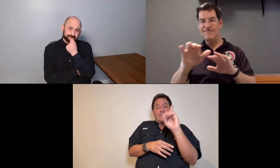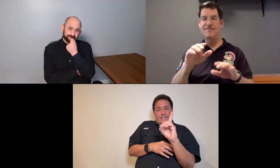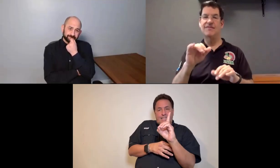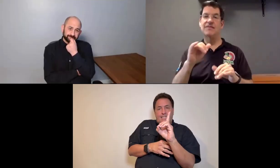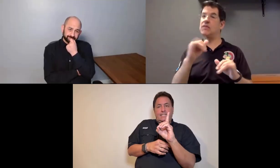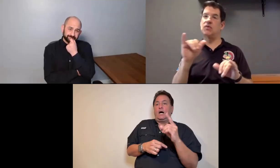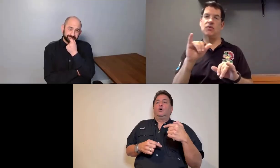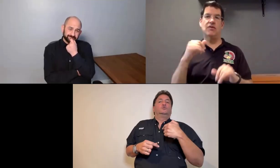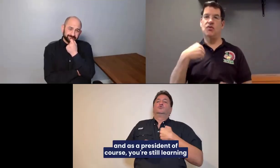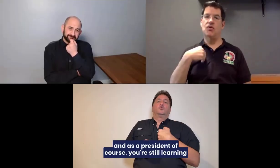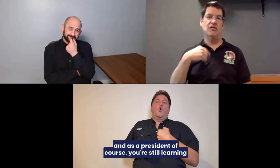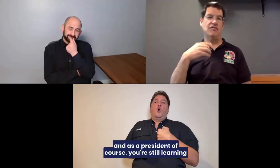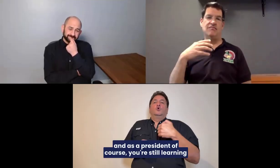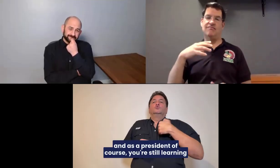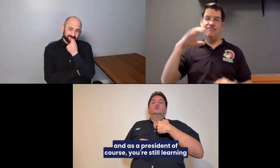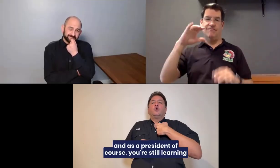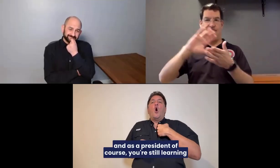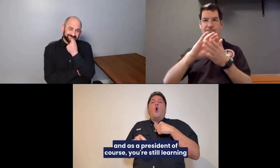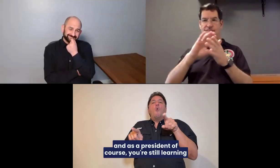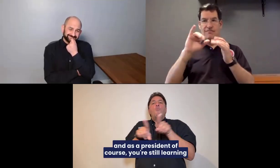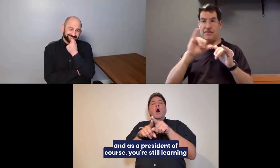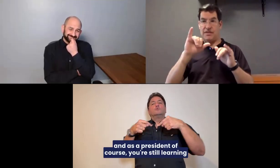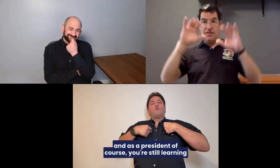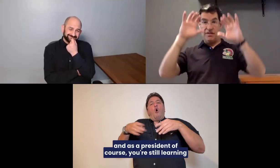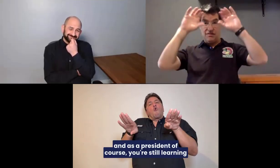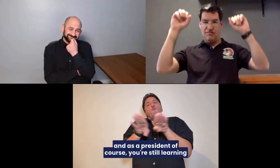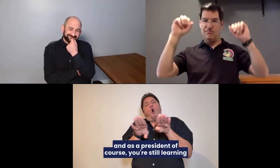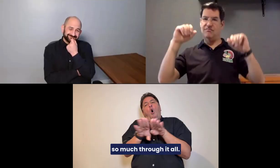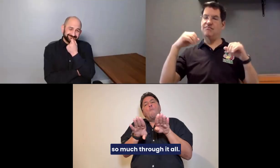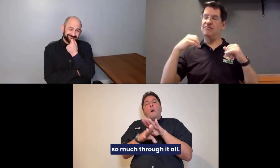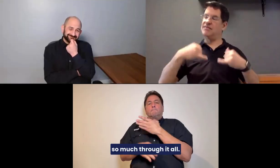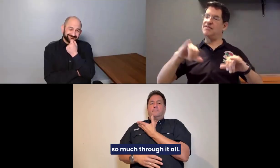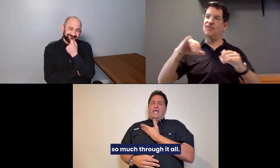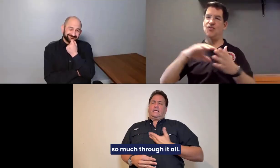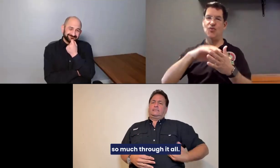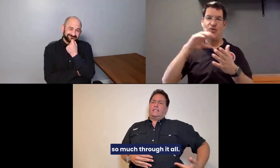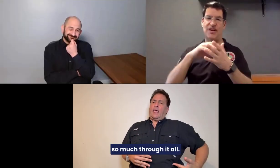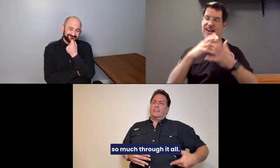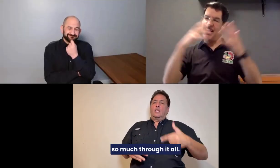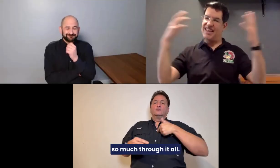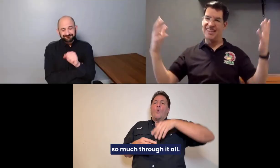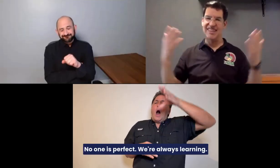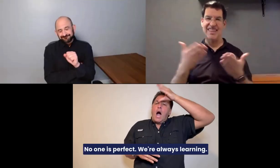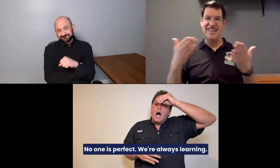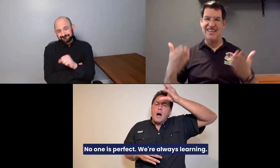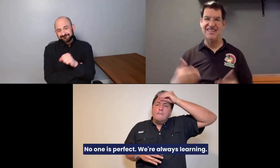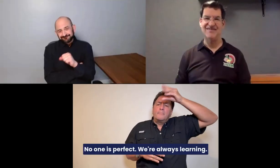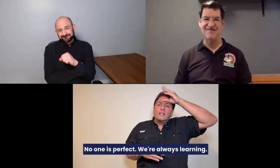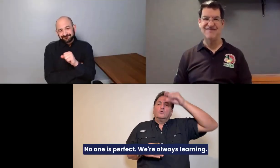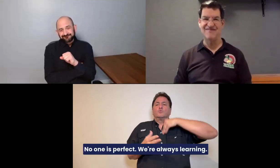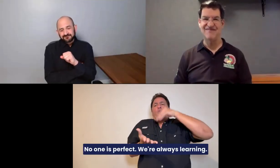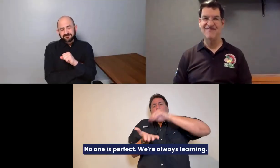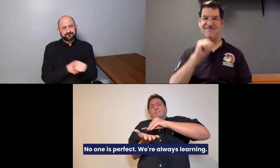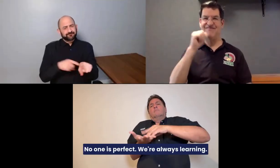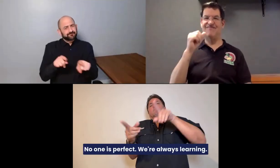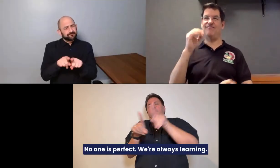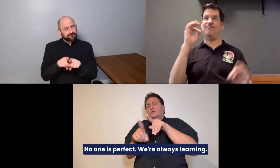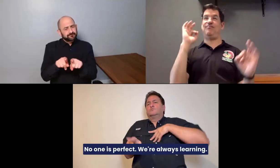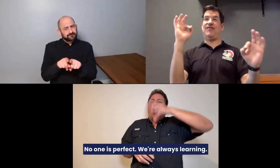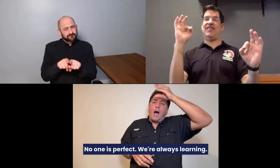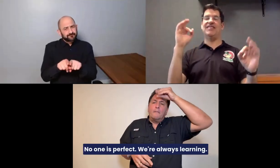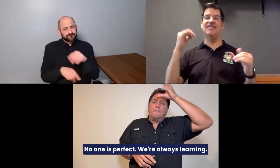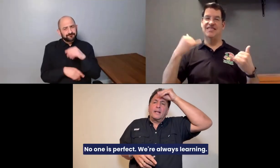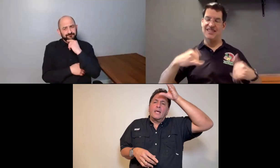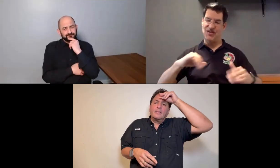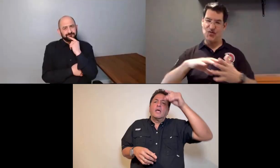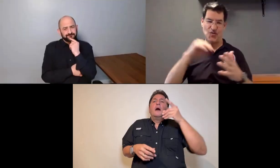well. And as a president, of course, you're still learning so much through it all. No one is perfect. We're